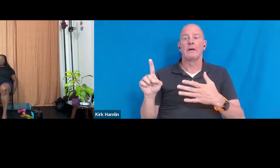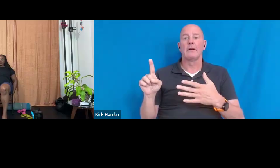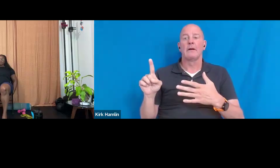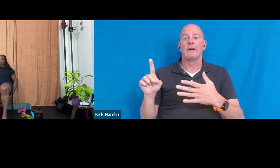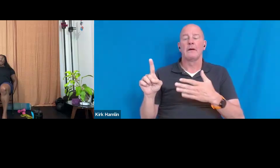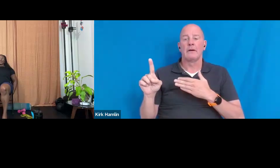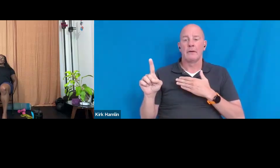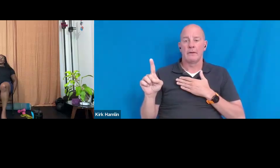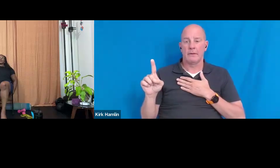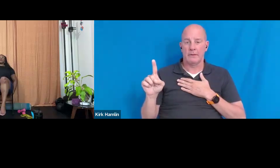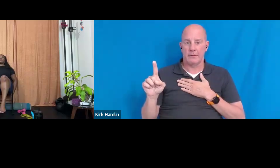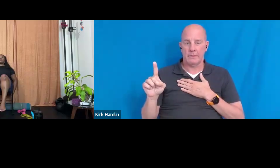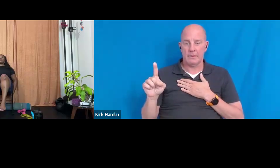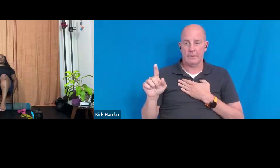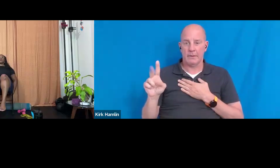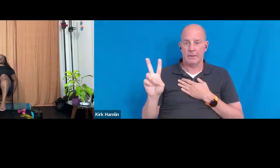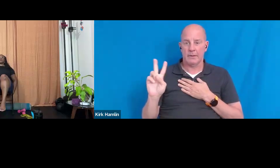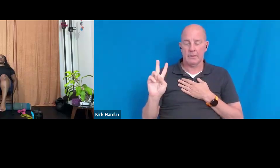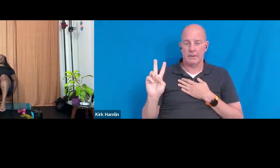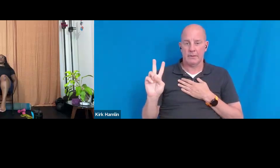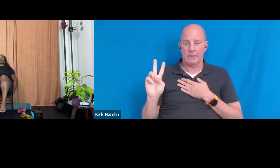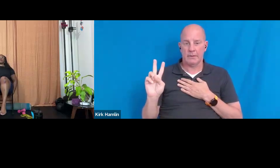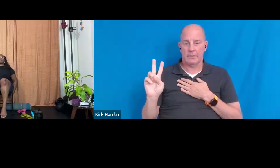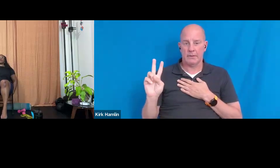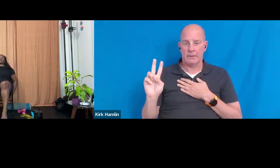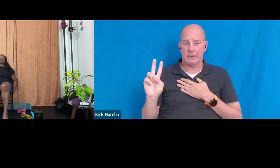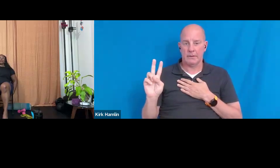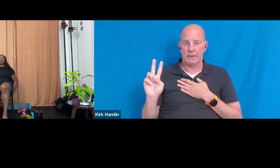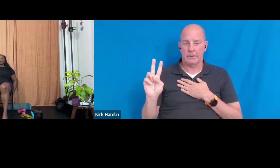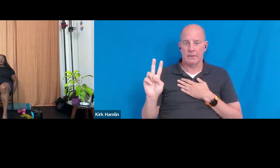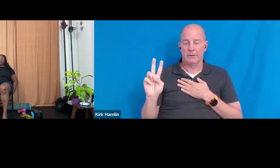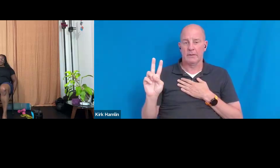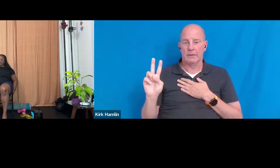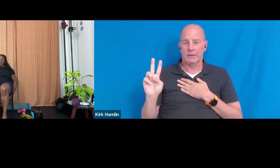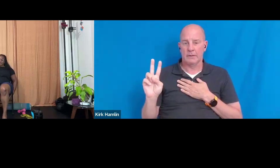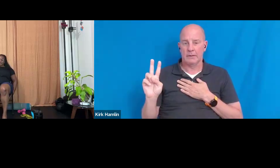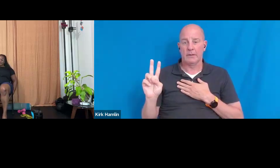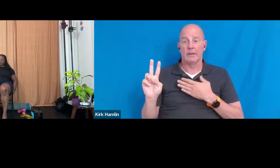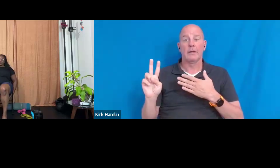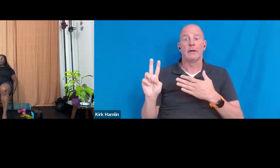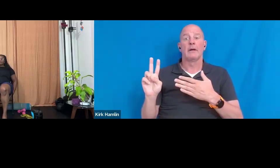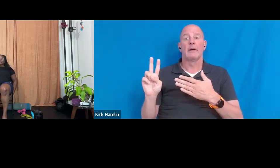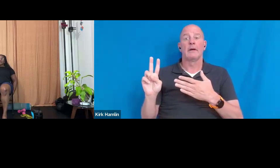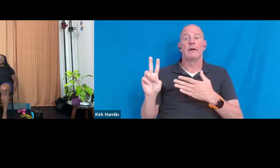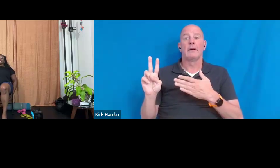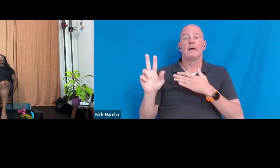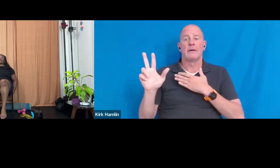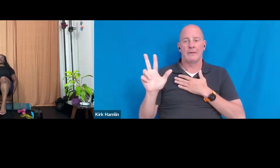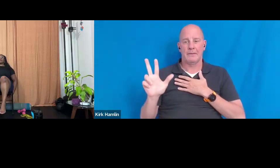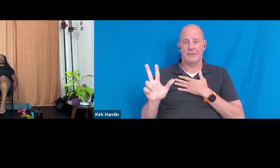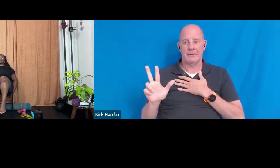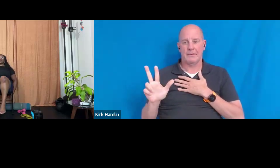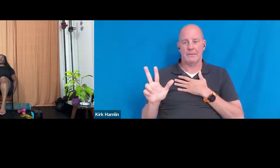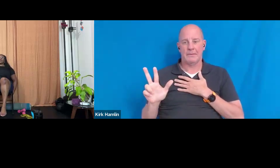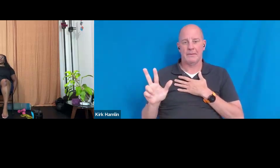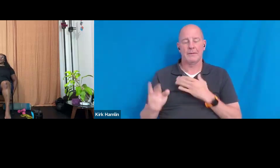in, exhale, lift. Last one, you can make it. Breathe in, exhale,